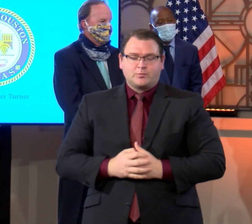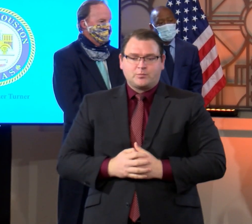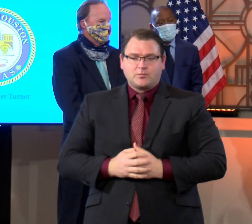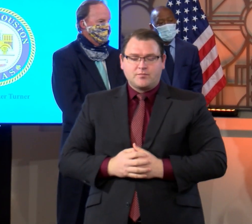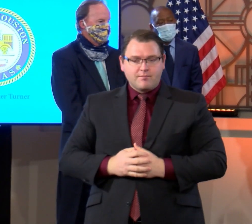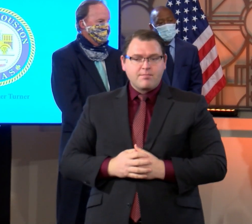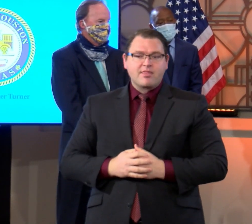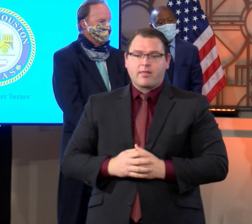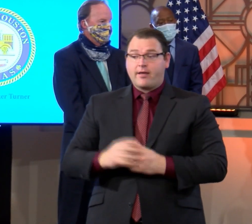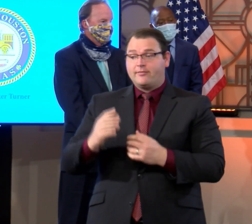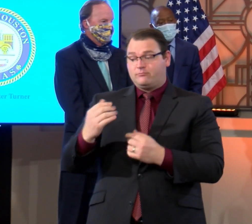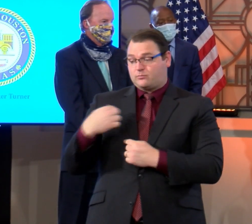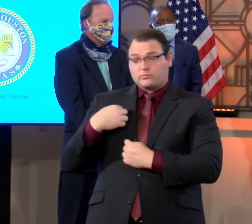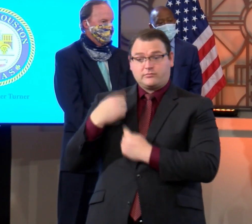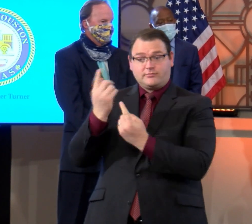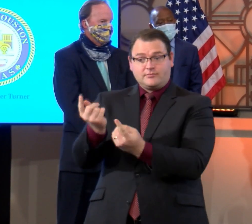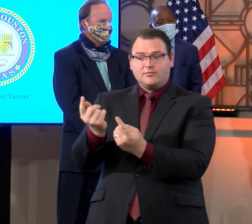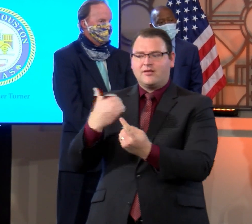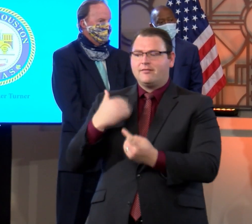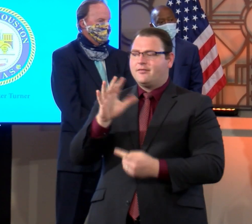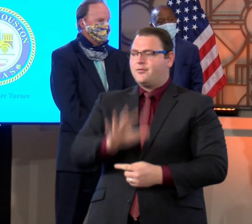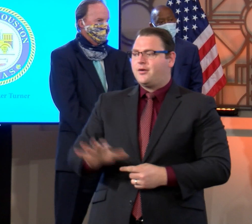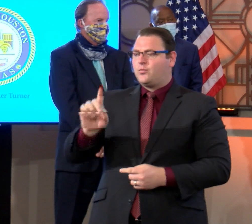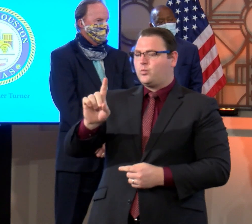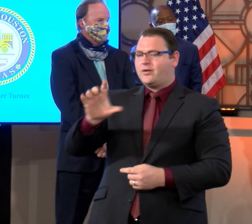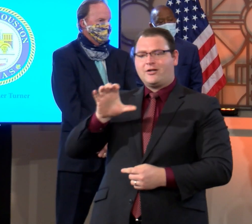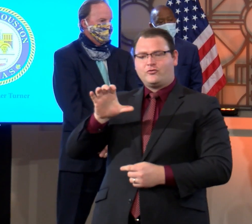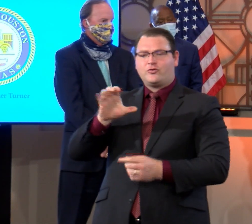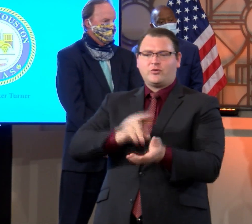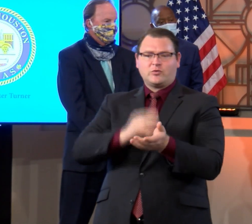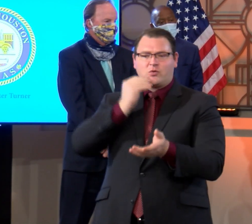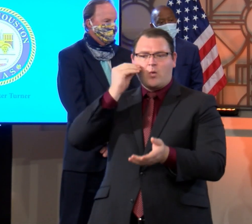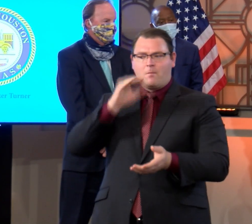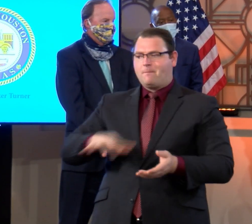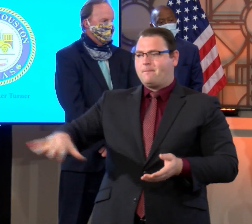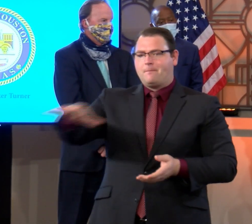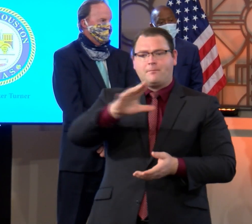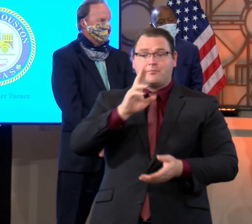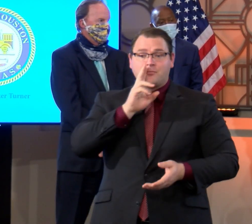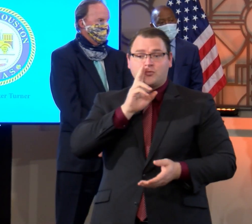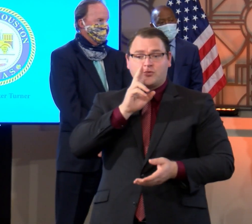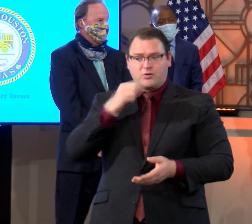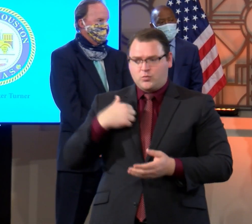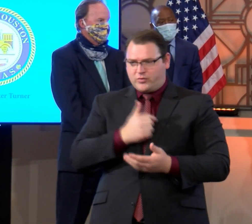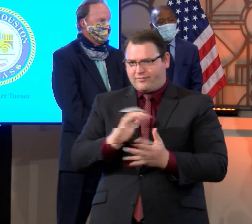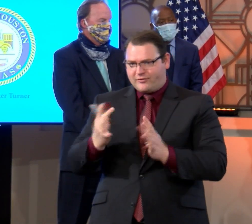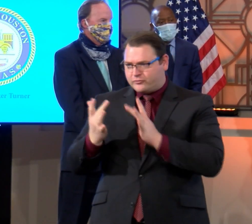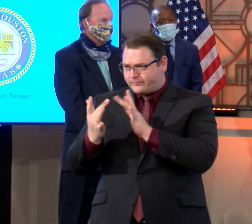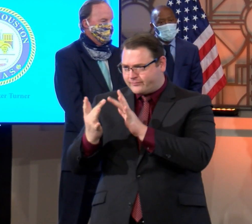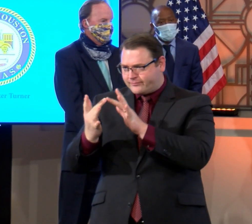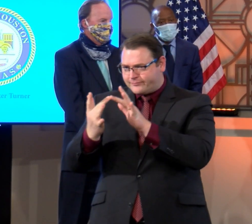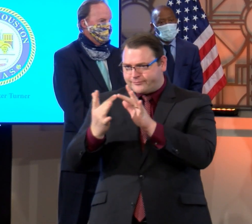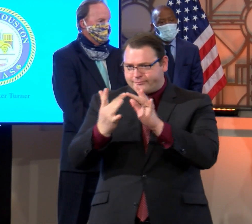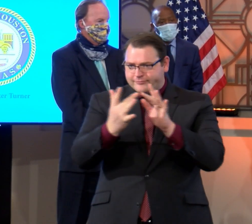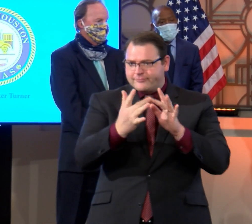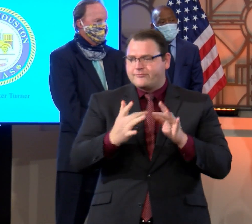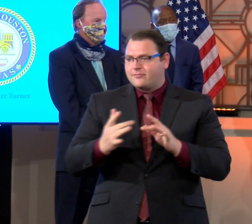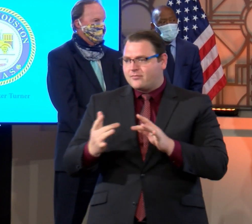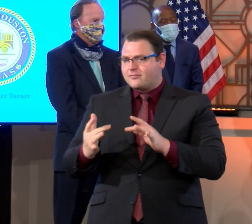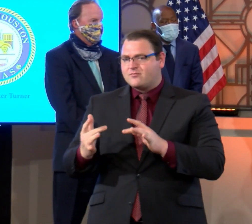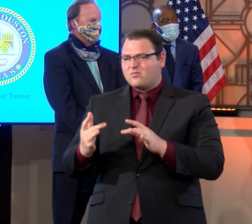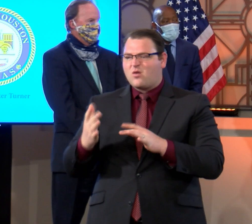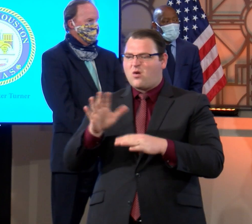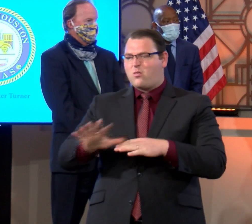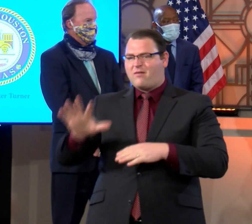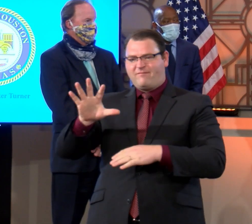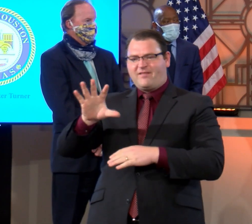Since that time, there's about 100 of the classic nursing homes in the city limits of Houston. We've been in touch, we've been calling them, we've been in touch directly with over 50